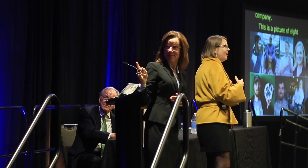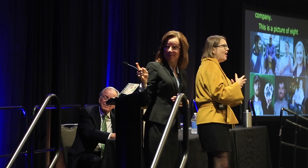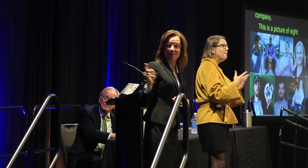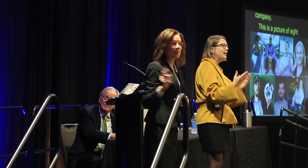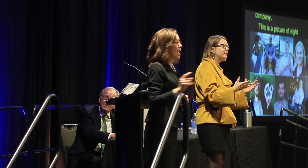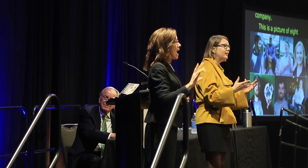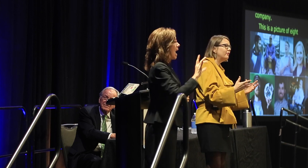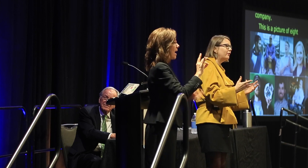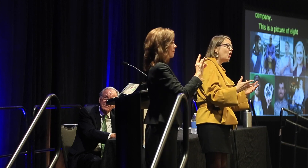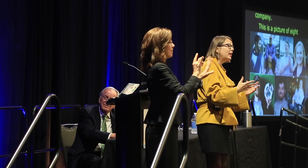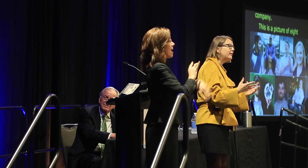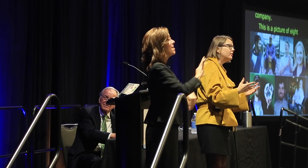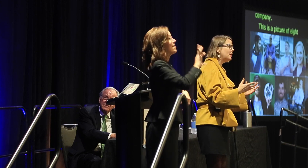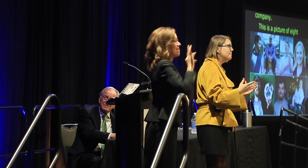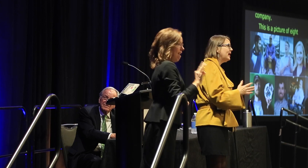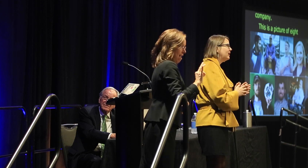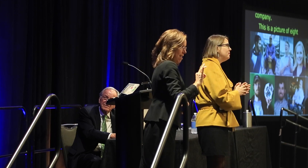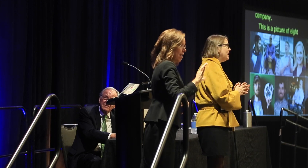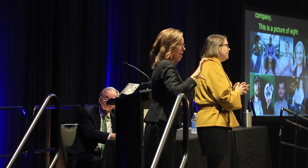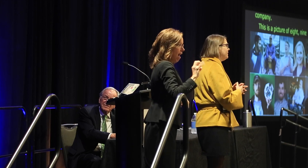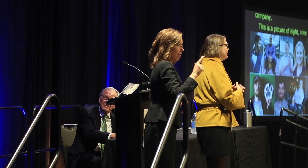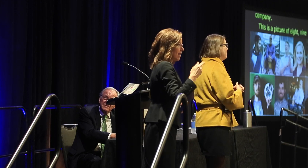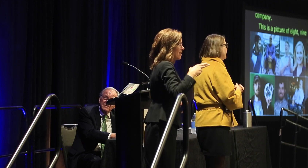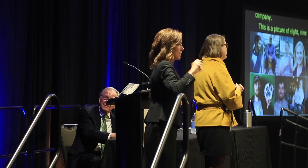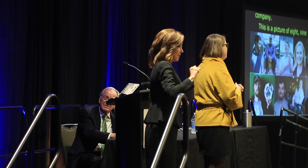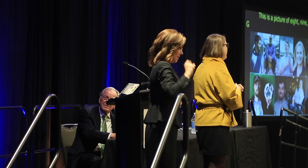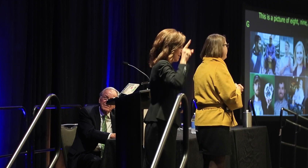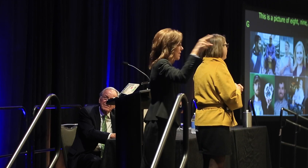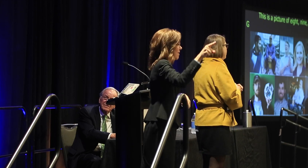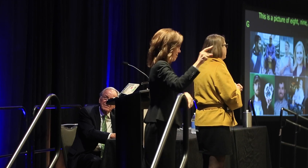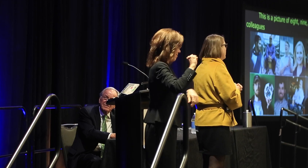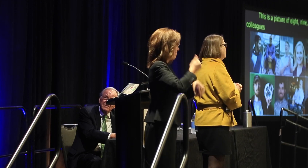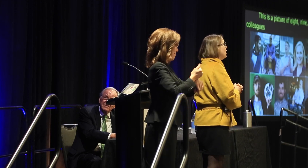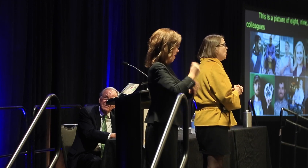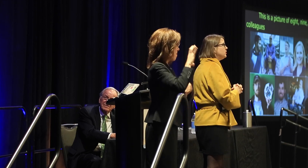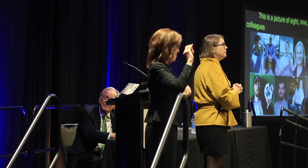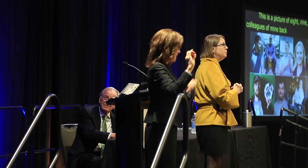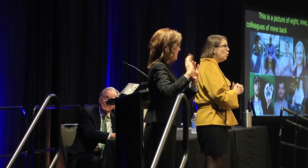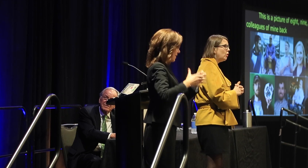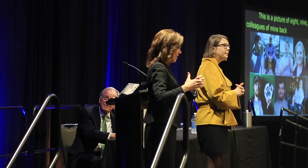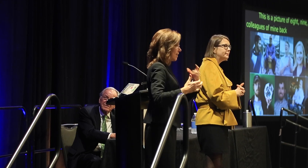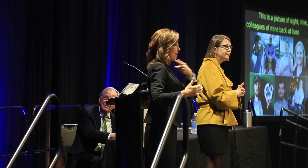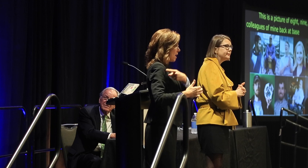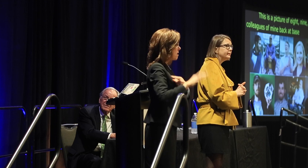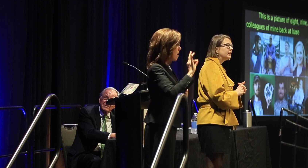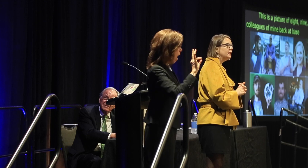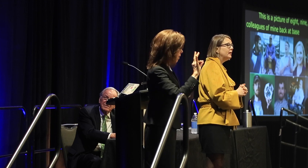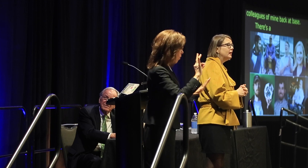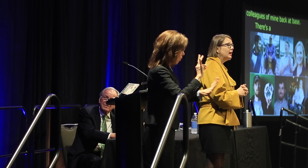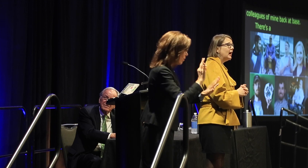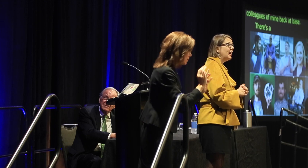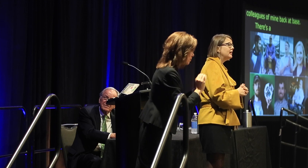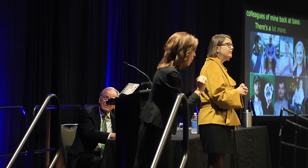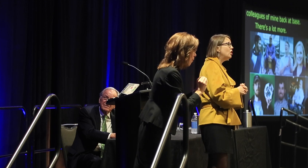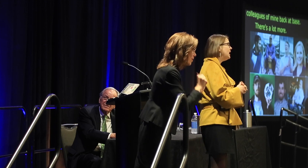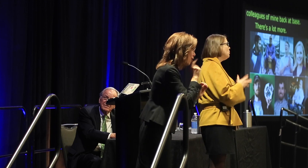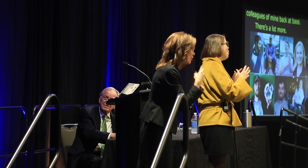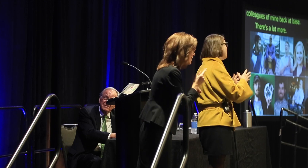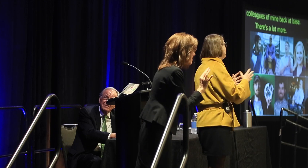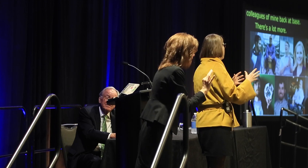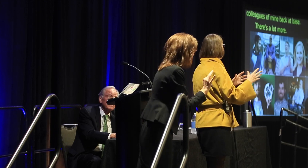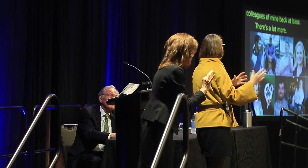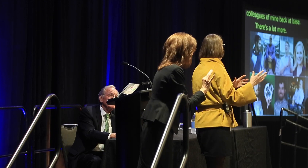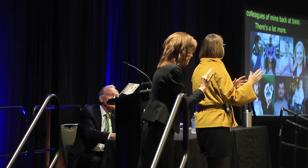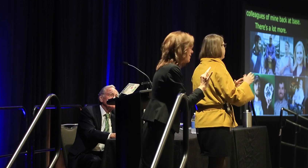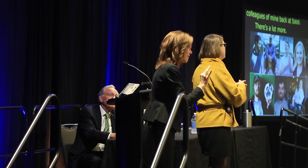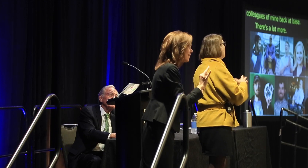9 amazing colleagues of mine back at base, but there's a lot more. And it's not in